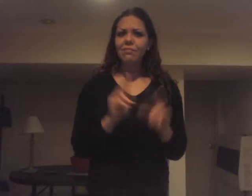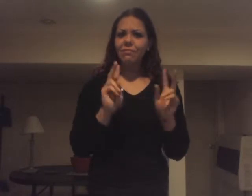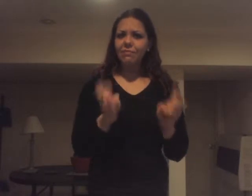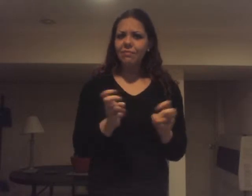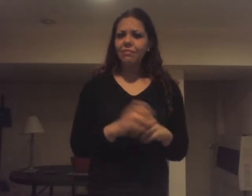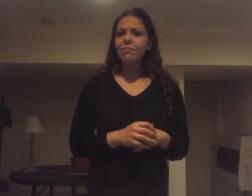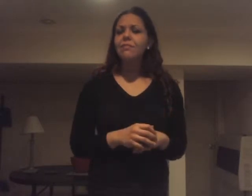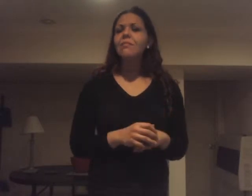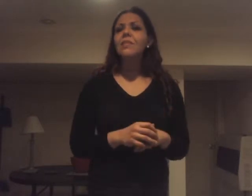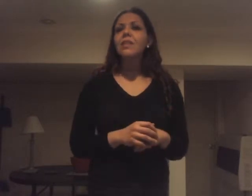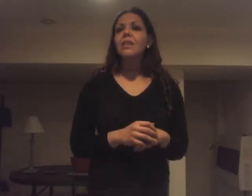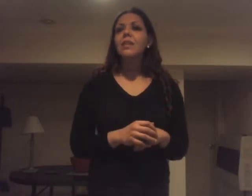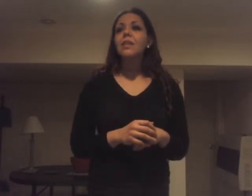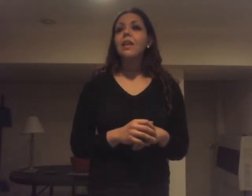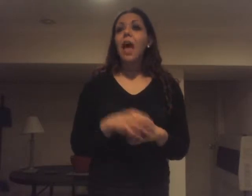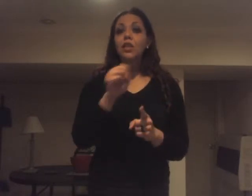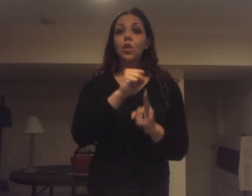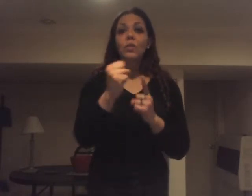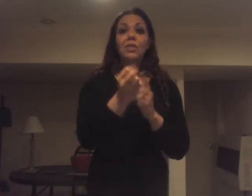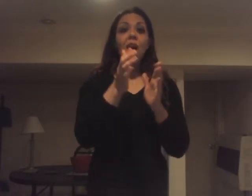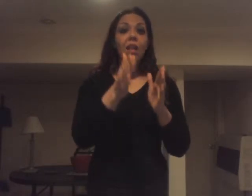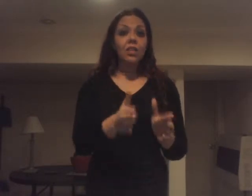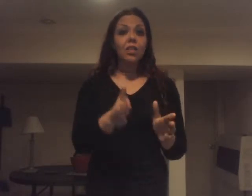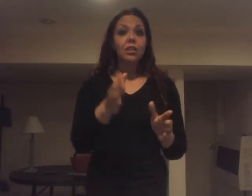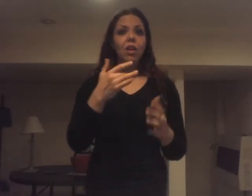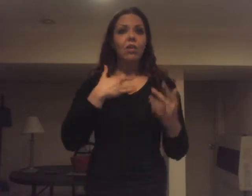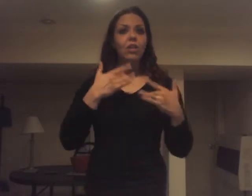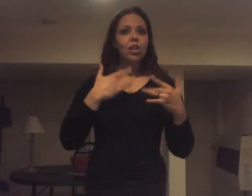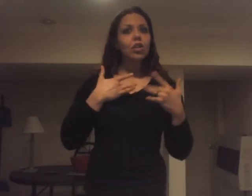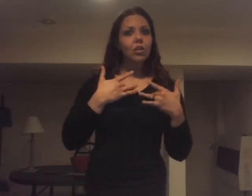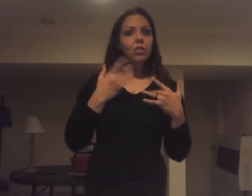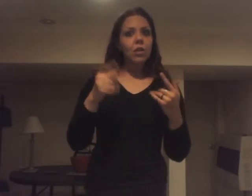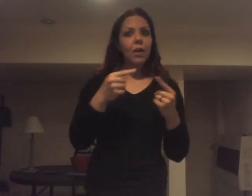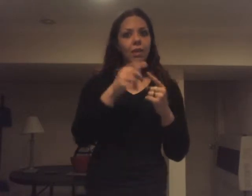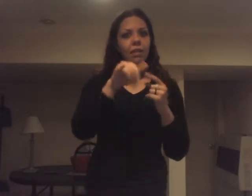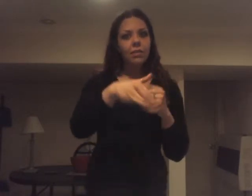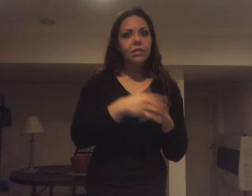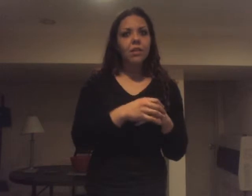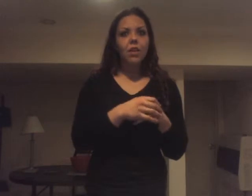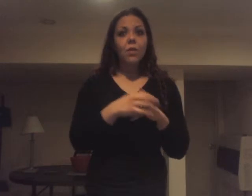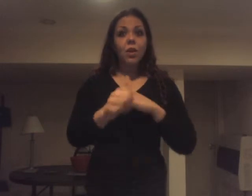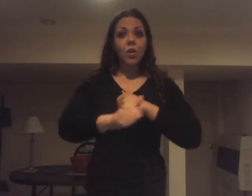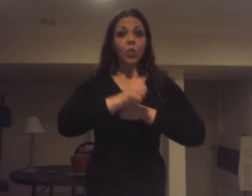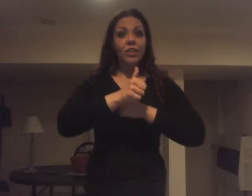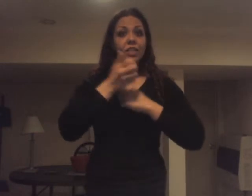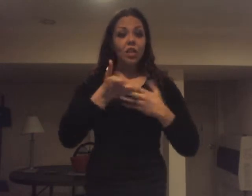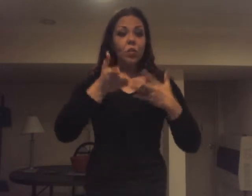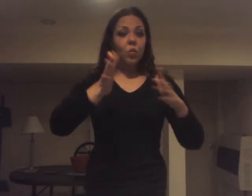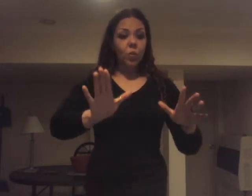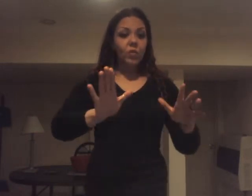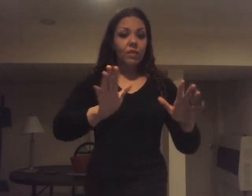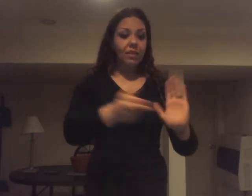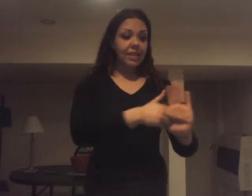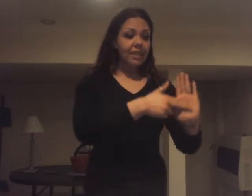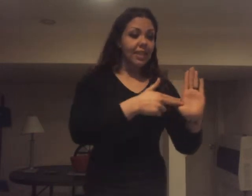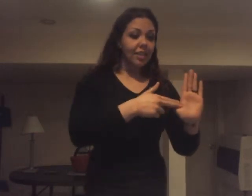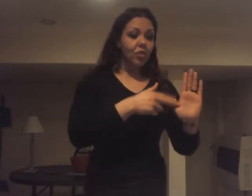The sociologists are concerned about this. They say that we risk losing the distinction between people who are genuinely mentally